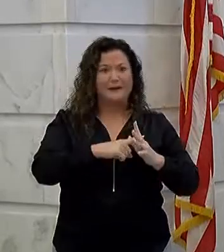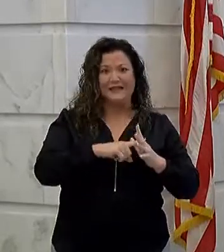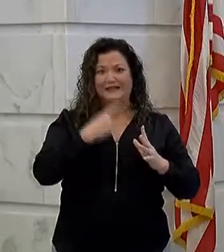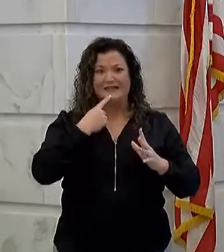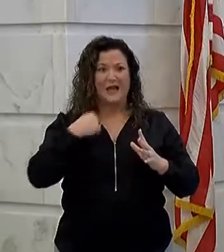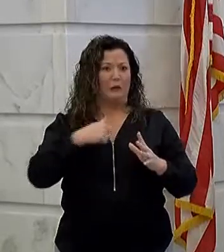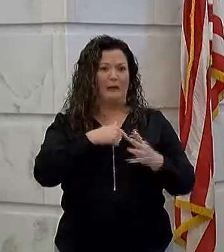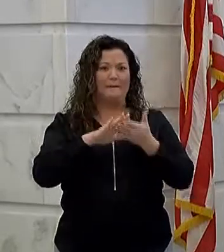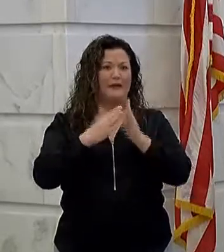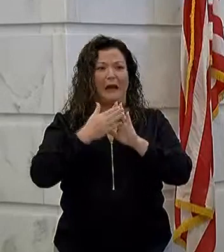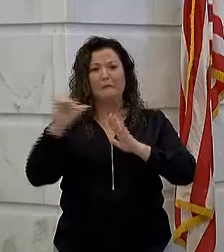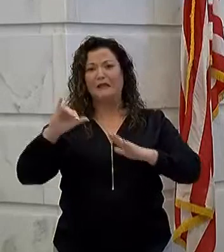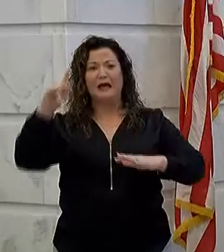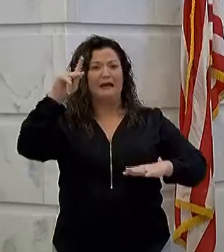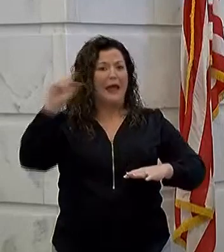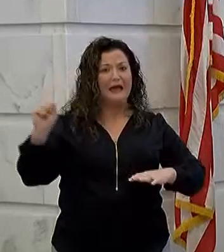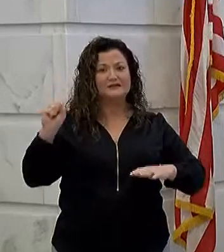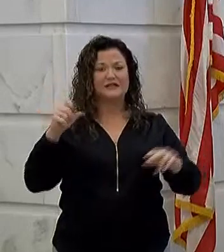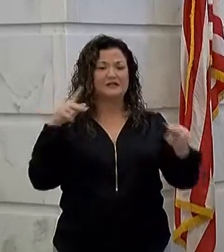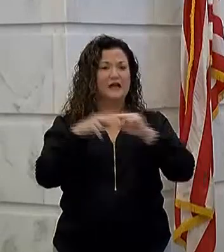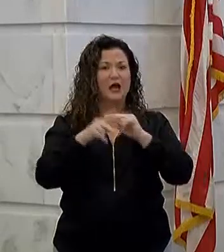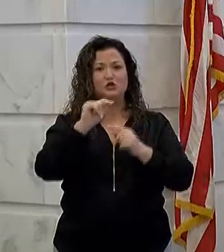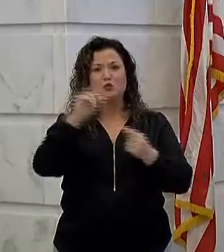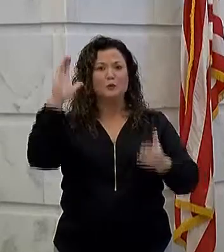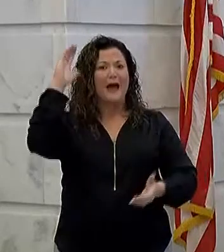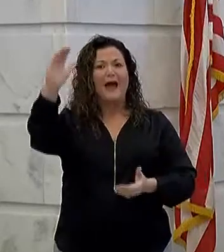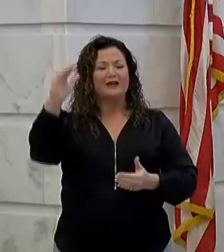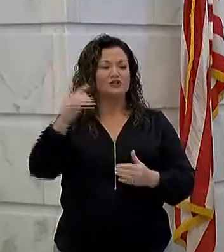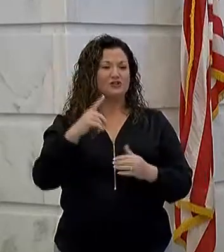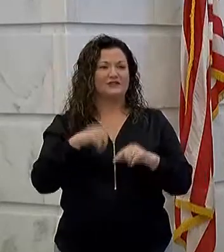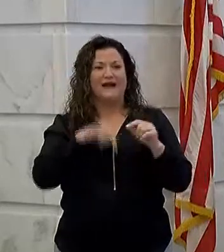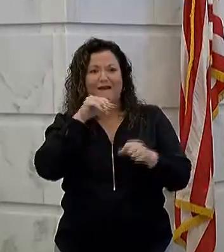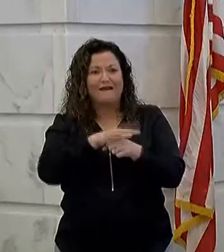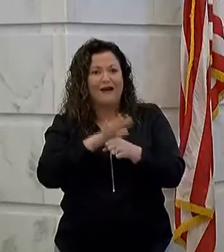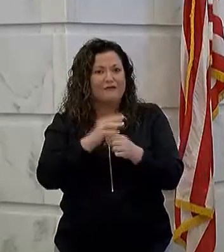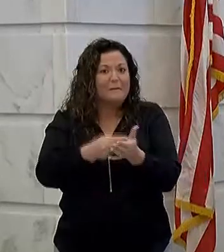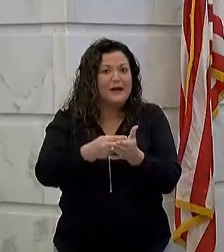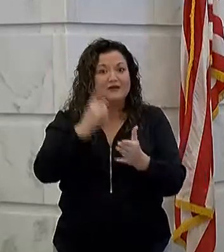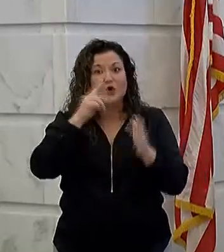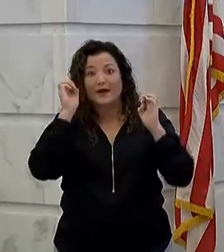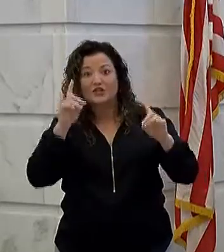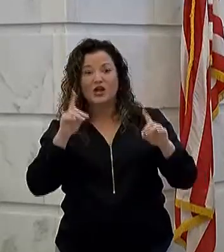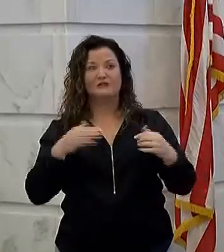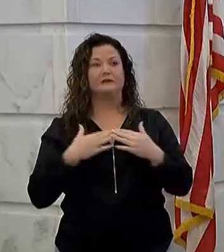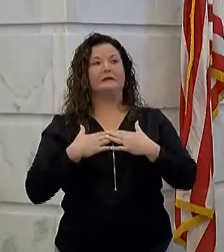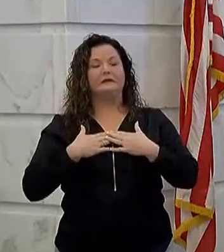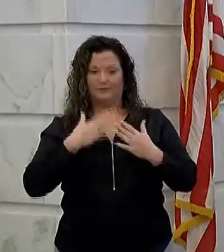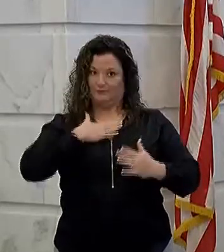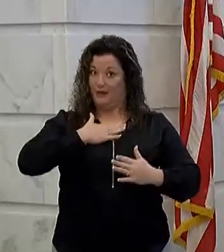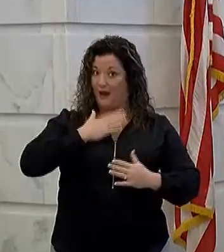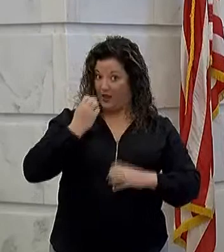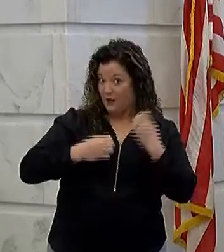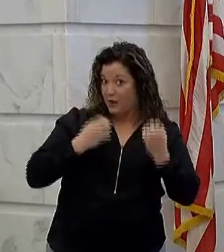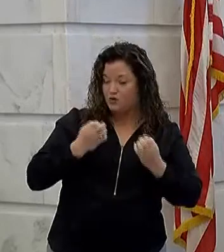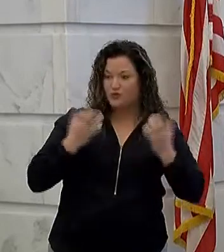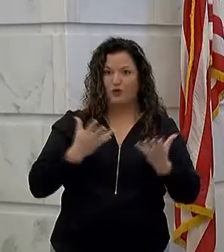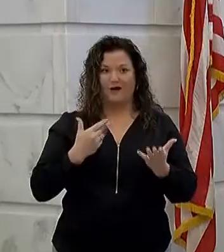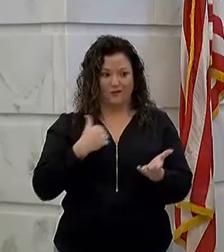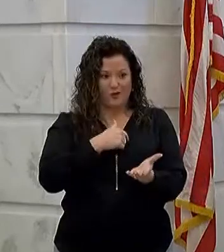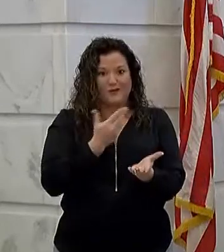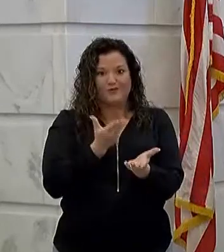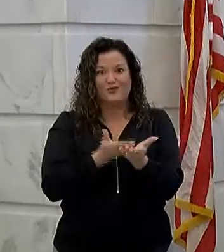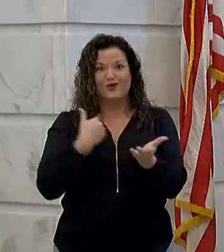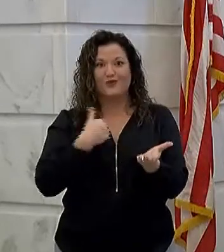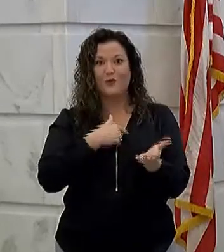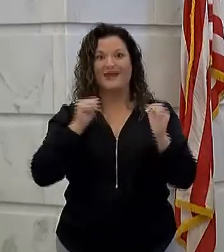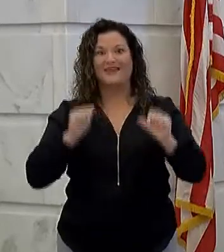like Kansas, we're going to cut too deep, we're not going to be able to fund education. And so my emotion is that we showed that we can do